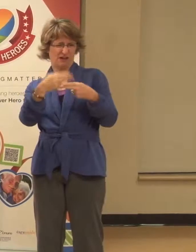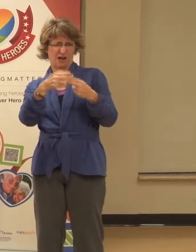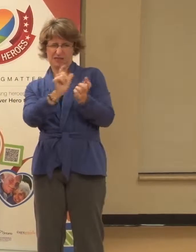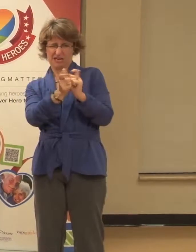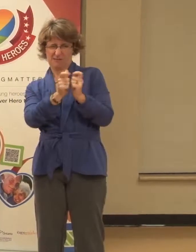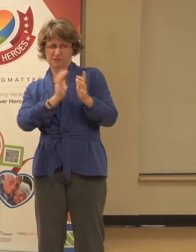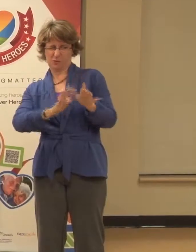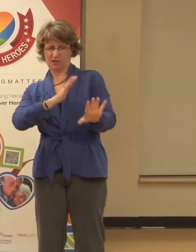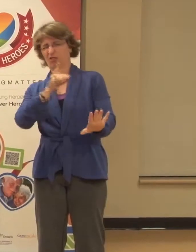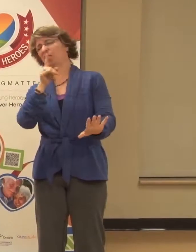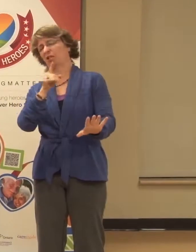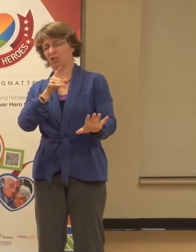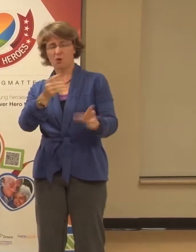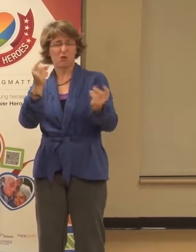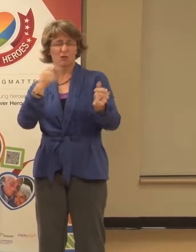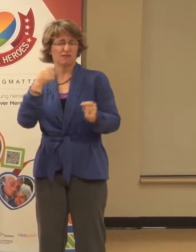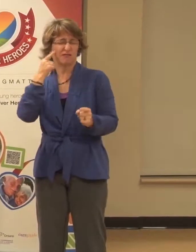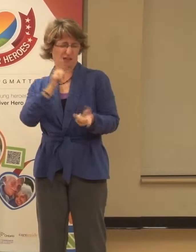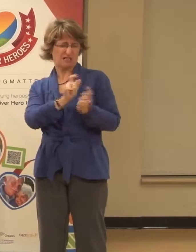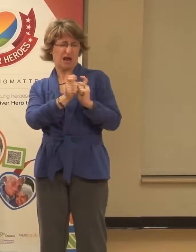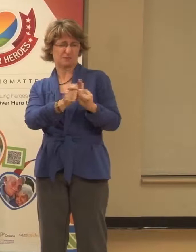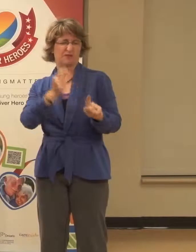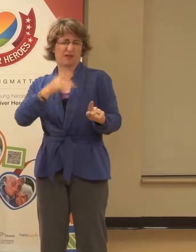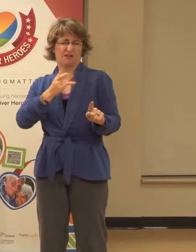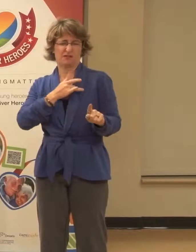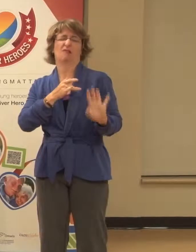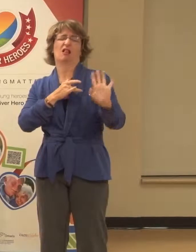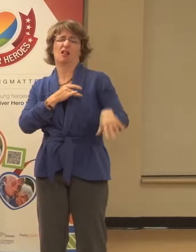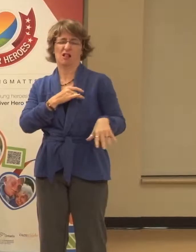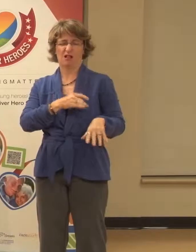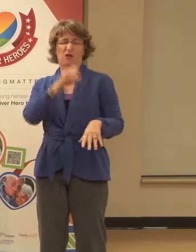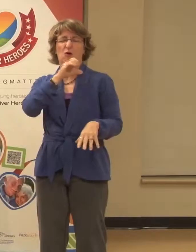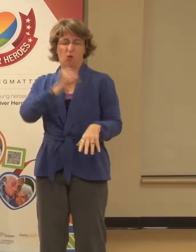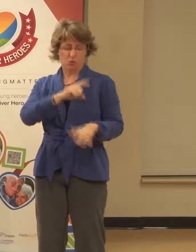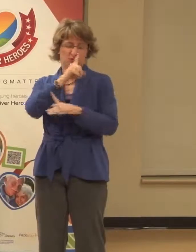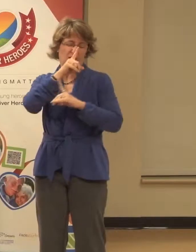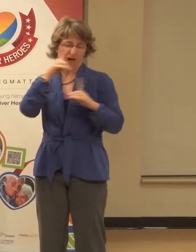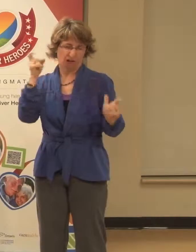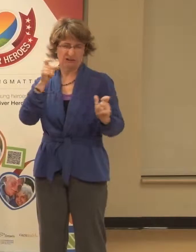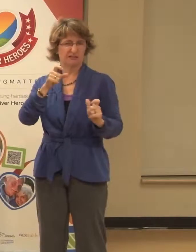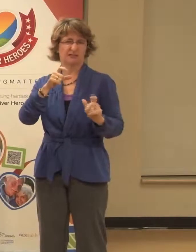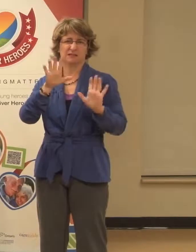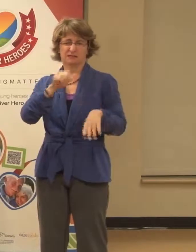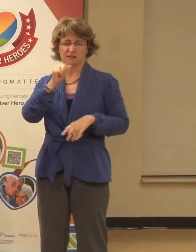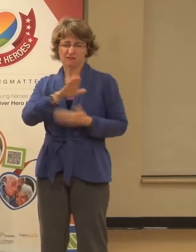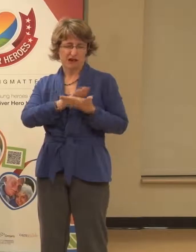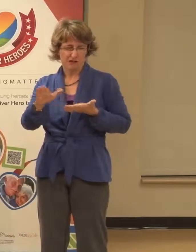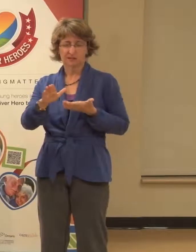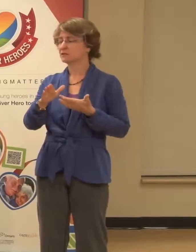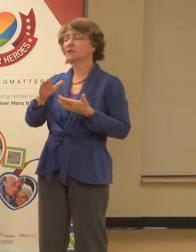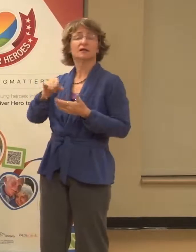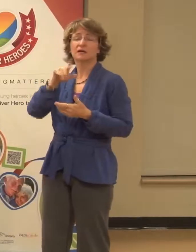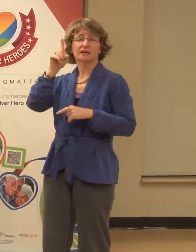They think as soon as it's something to do with adaptive, they feel older, they feel like, you know, it's not possible for them to